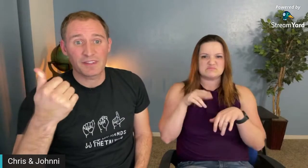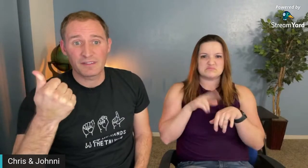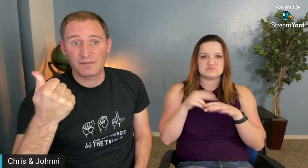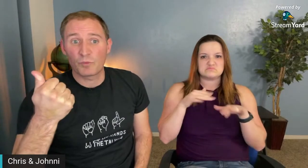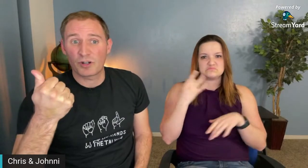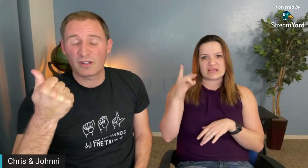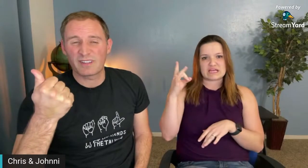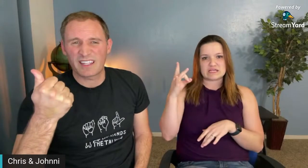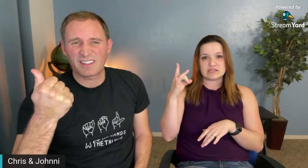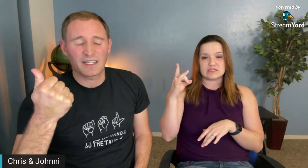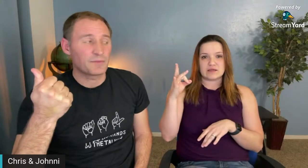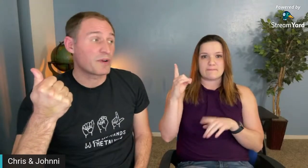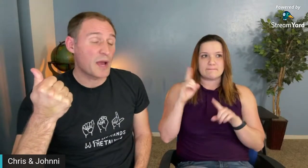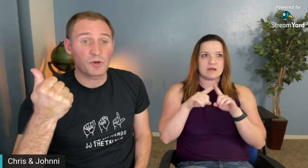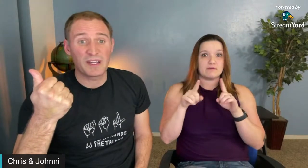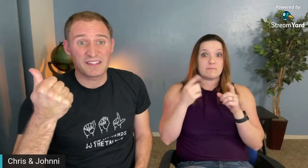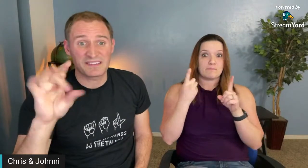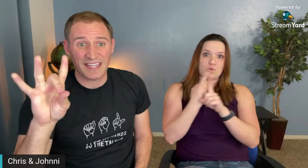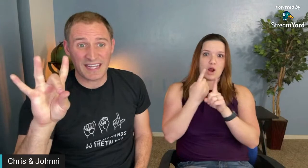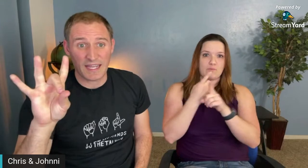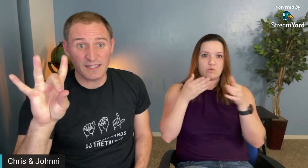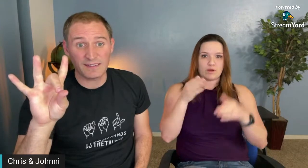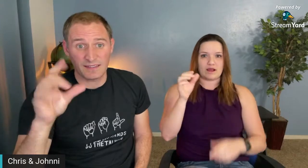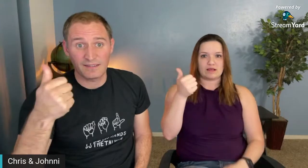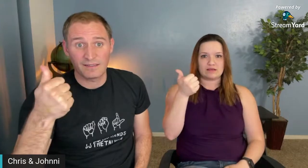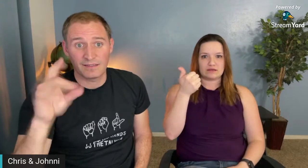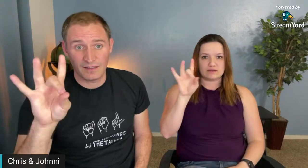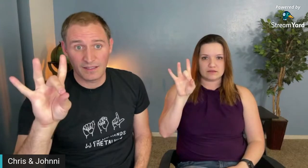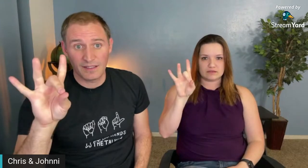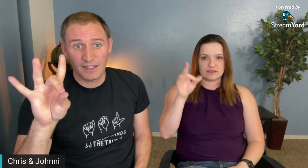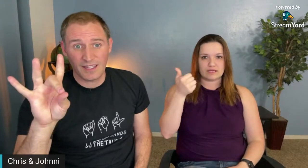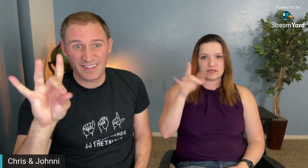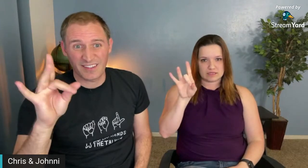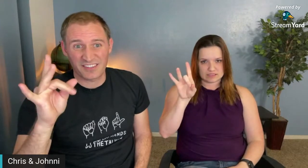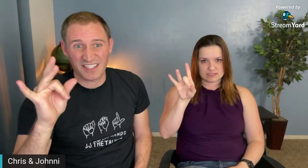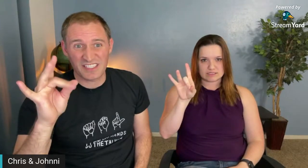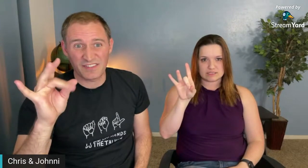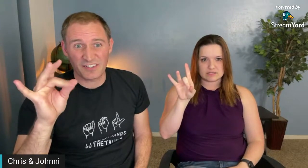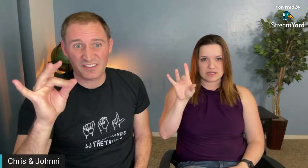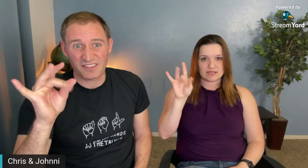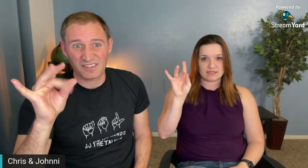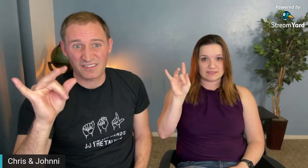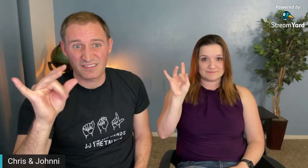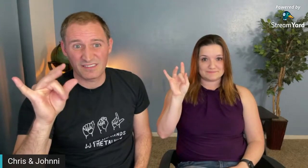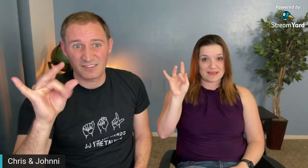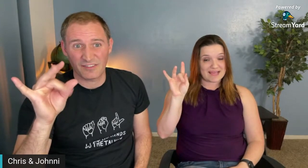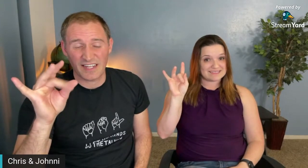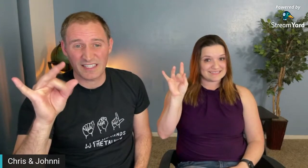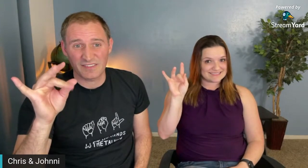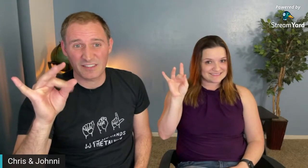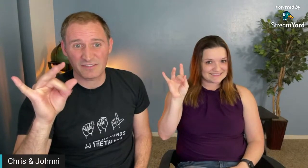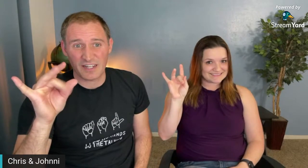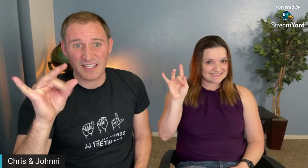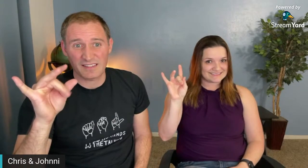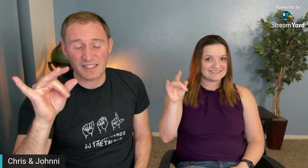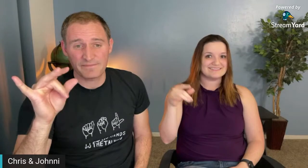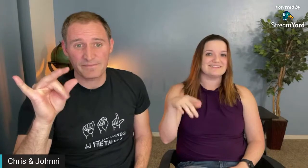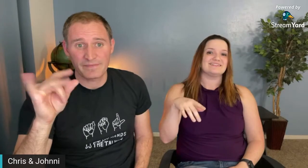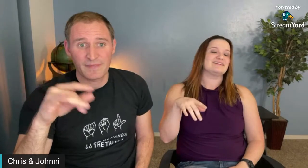the more like proper way is 10-8. And then there's itchy fingers or violin fingers for 18.